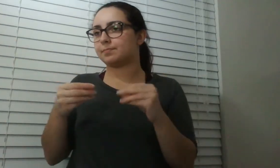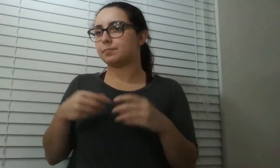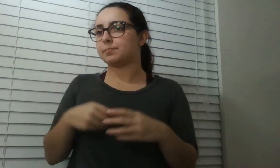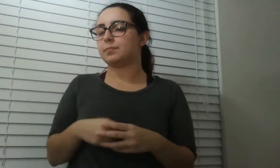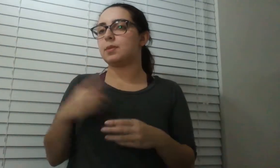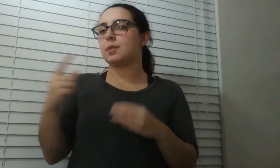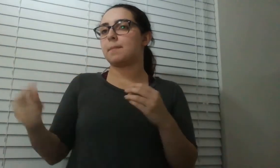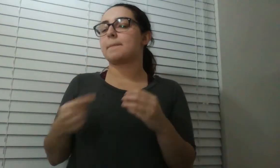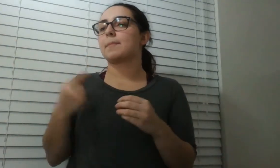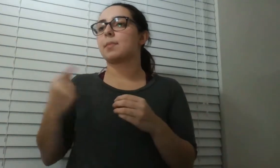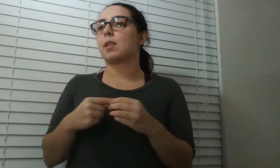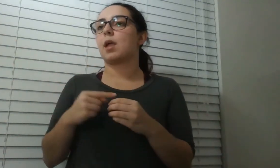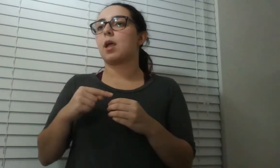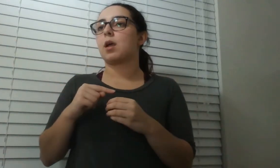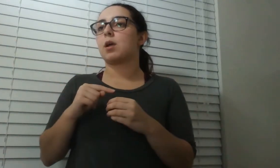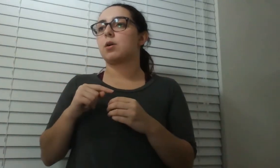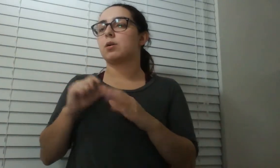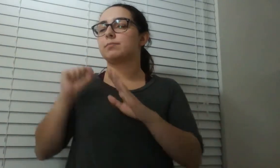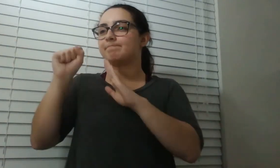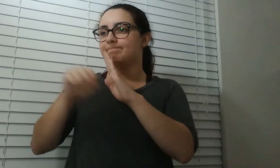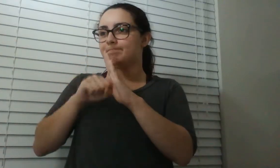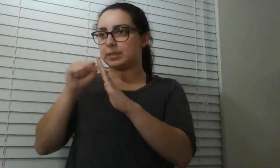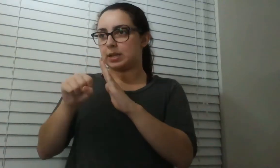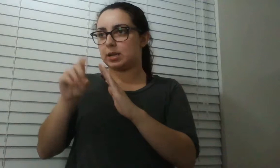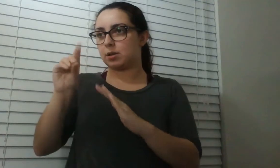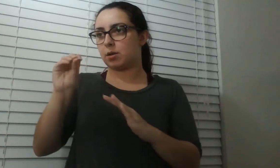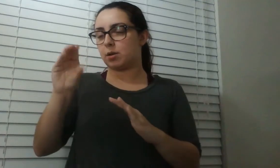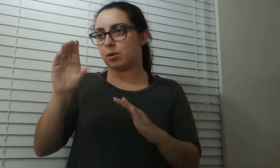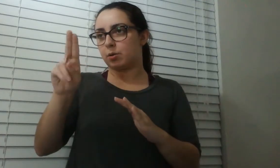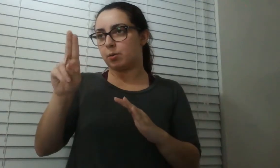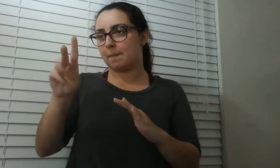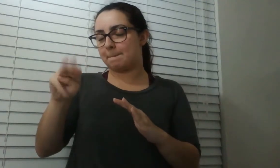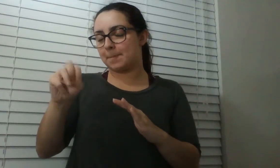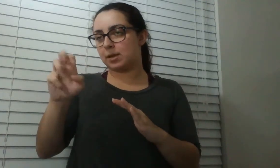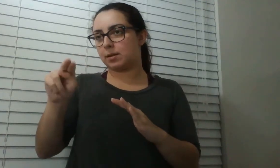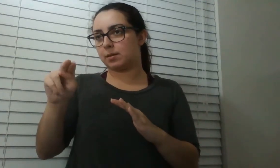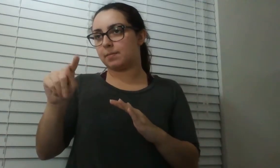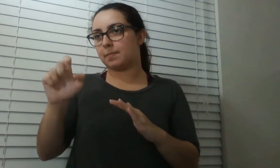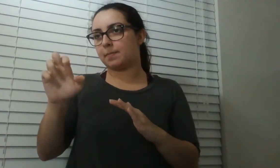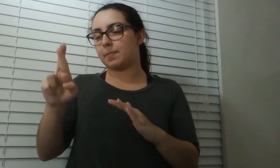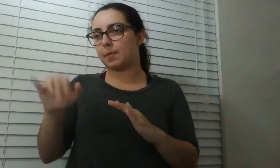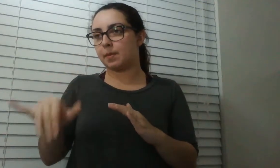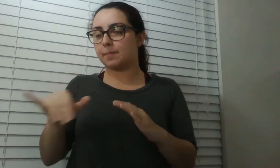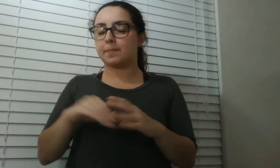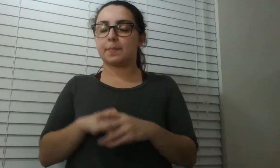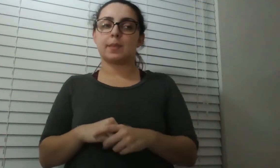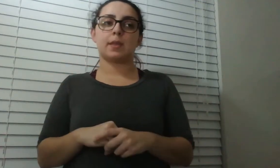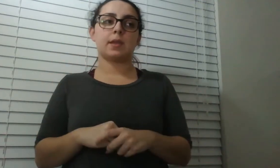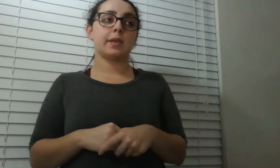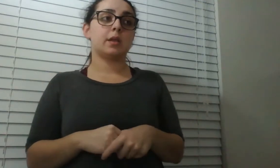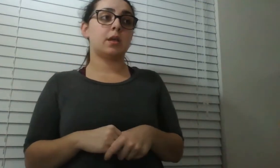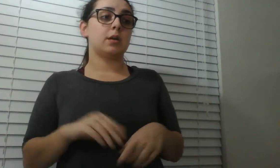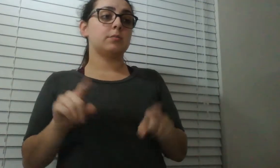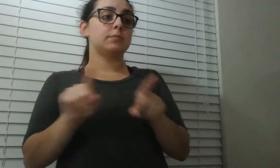got all that stuff about people who attach to everyday things. Oh, and in terms of the egg